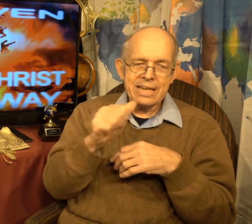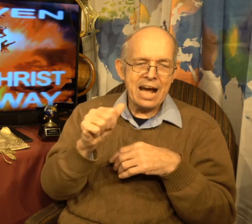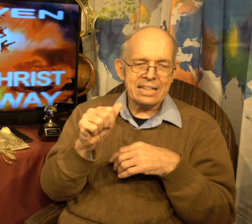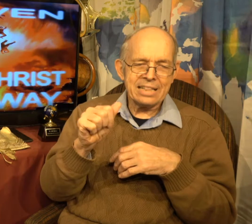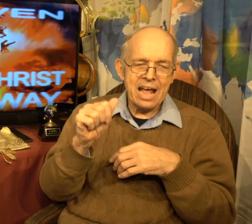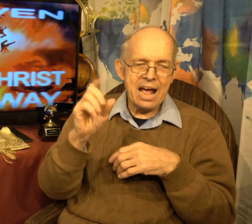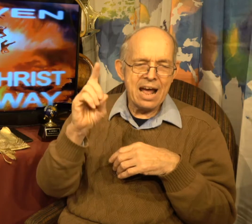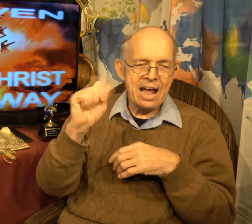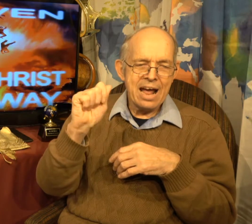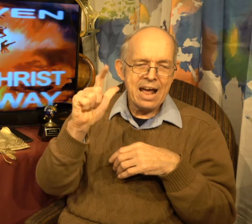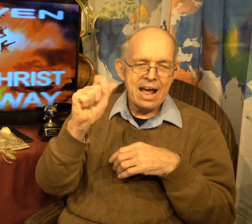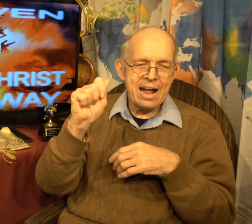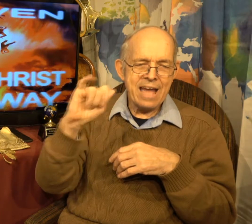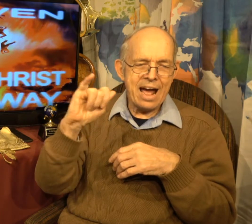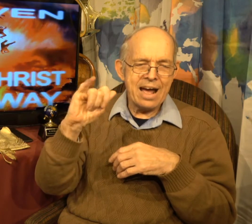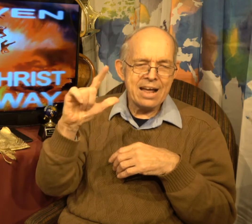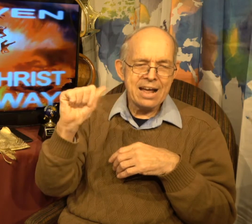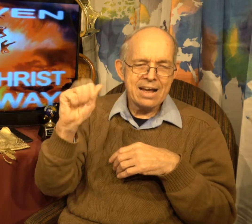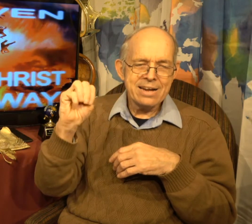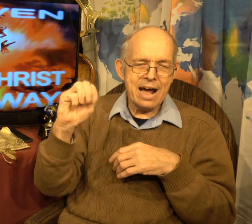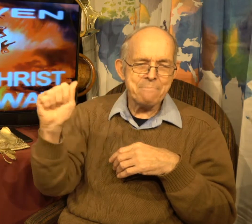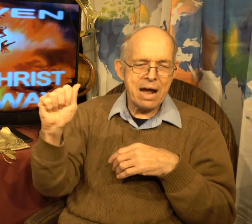Not the Eli number.